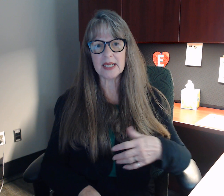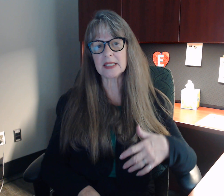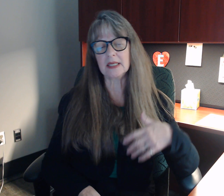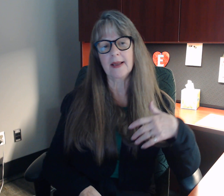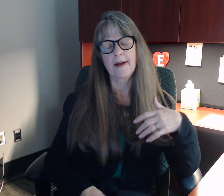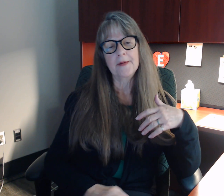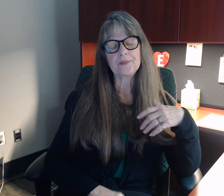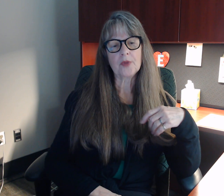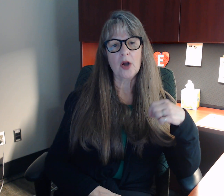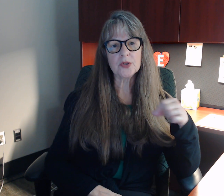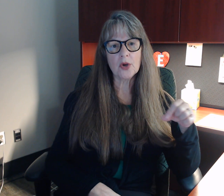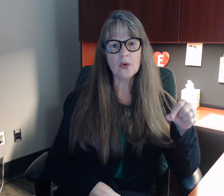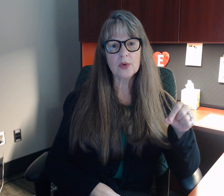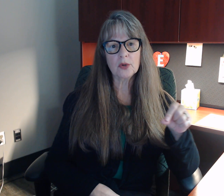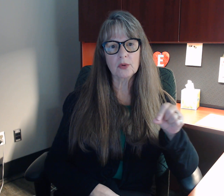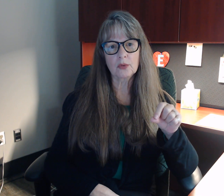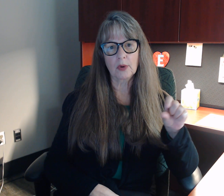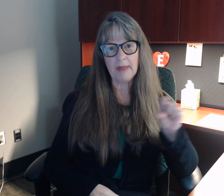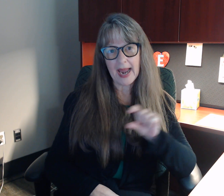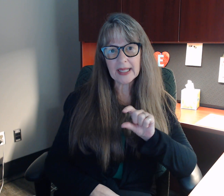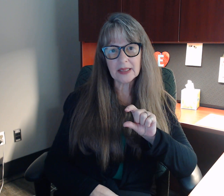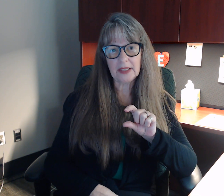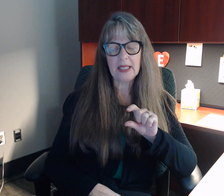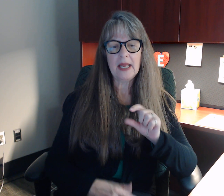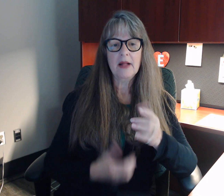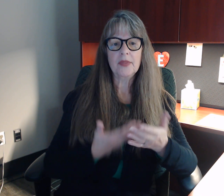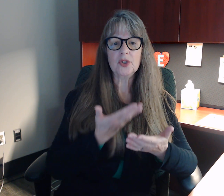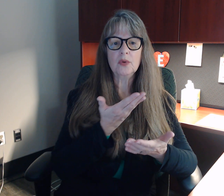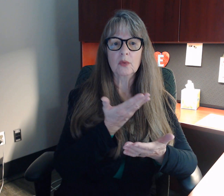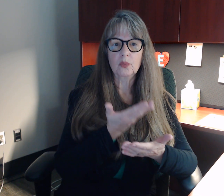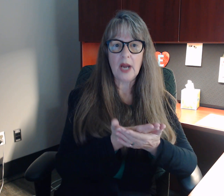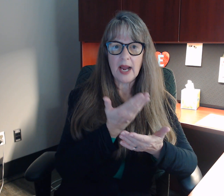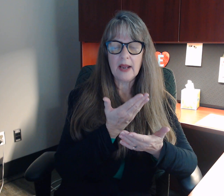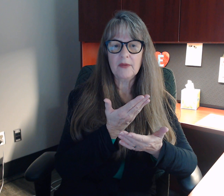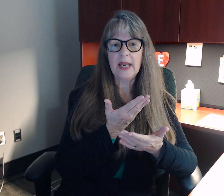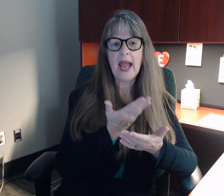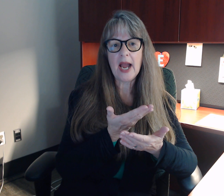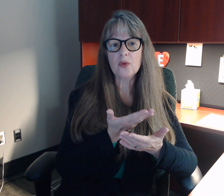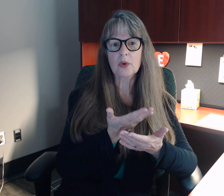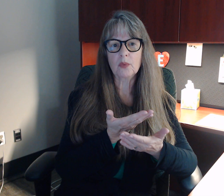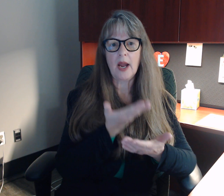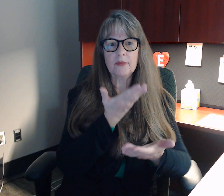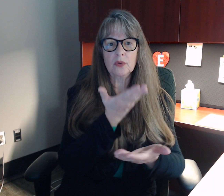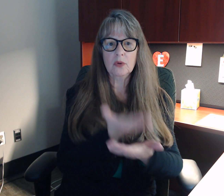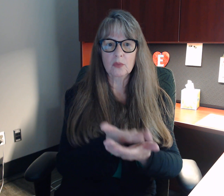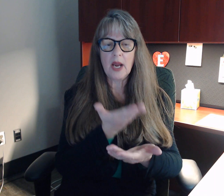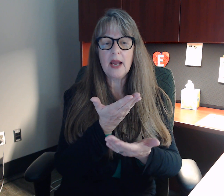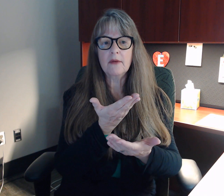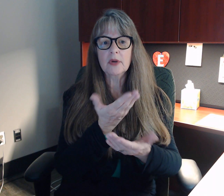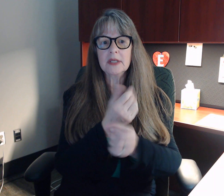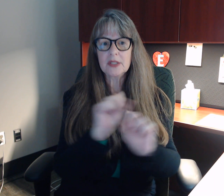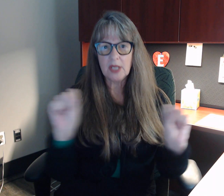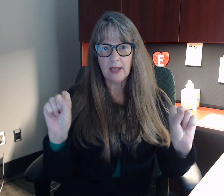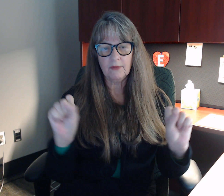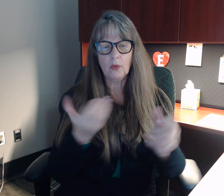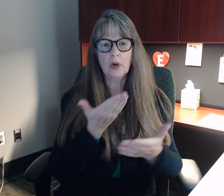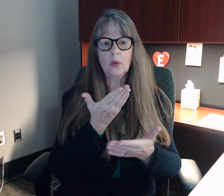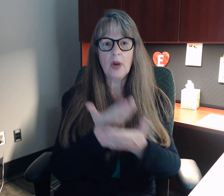and also grammatically that you arrive and how you arrive. So you arrive safe, or